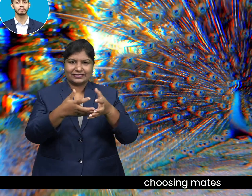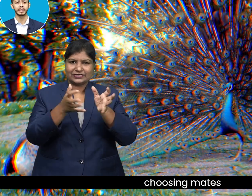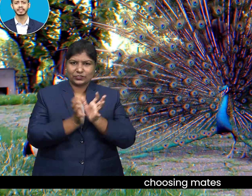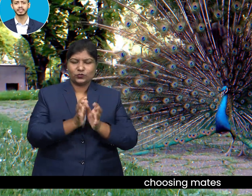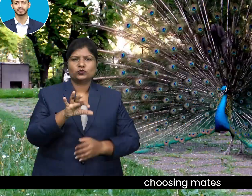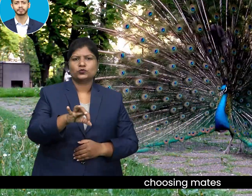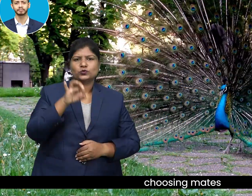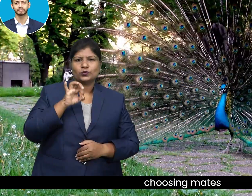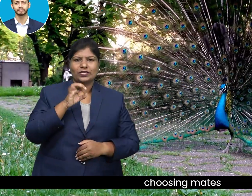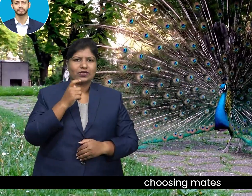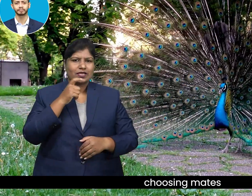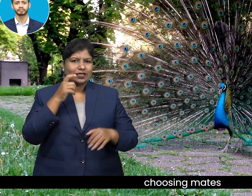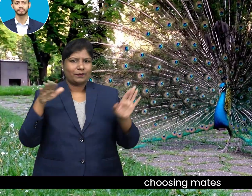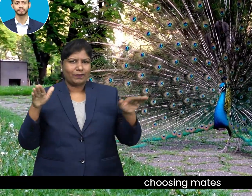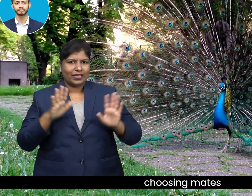choosing mates,